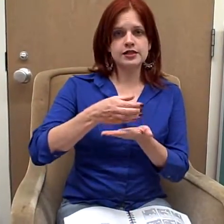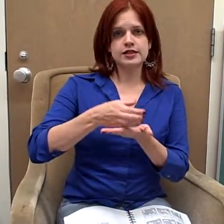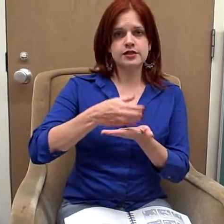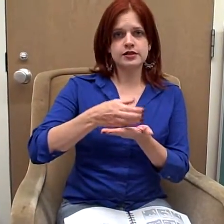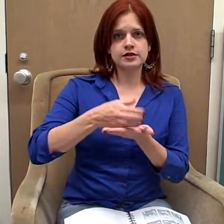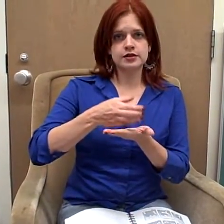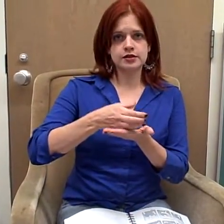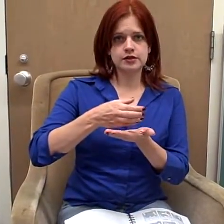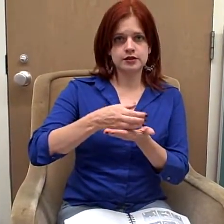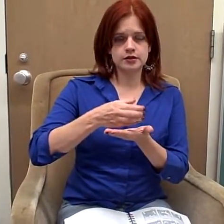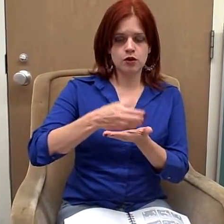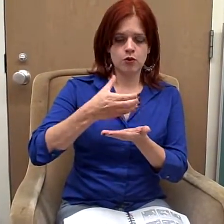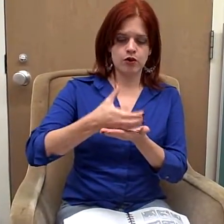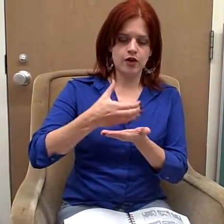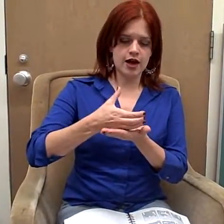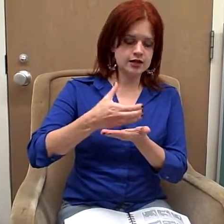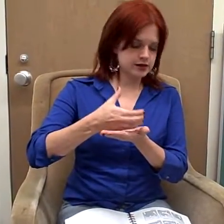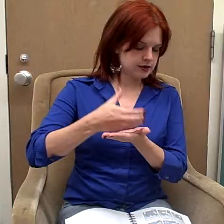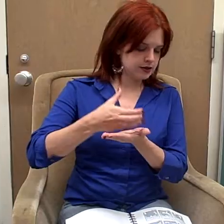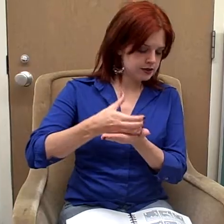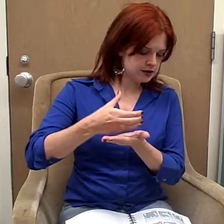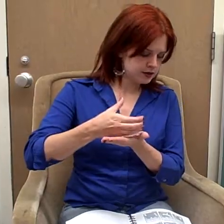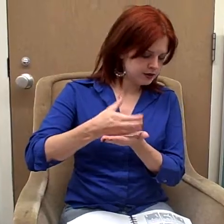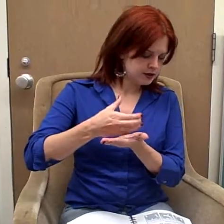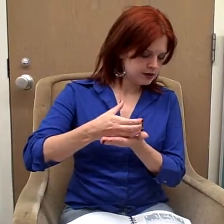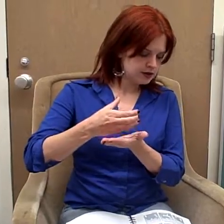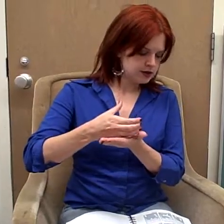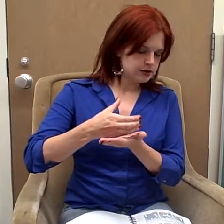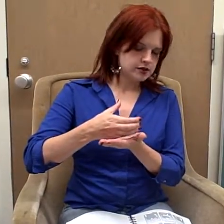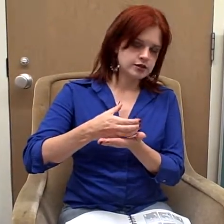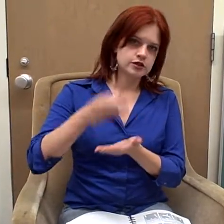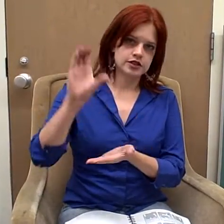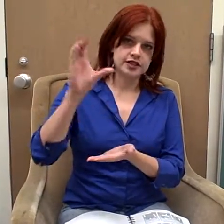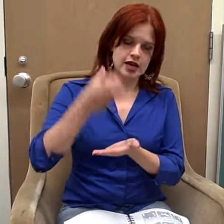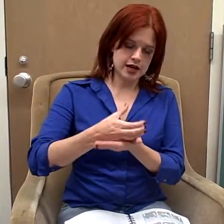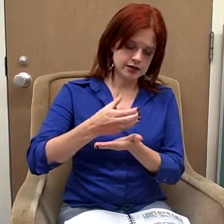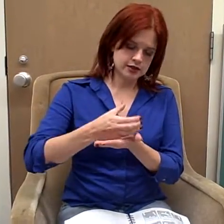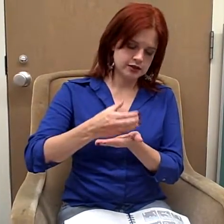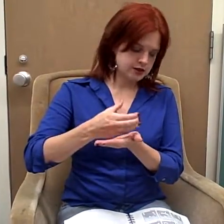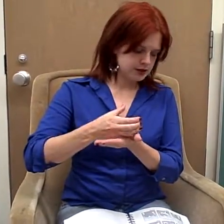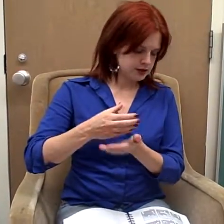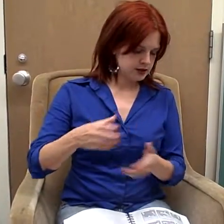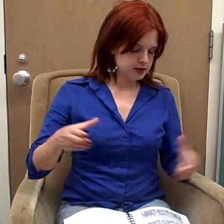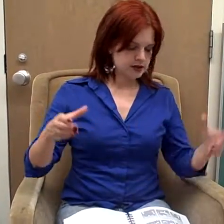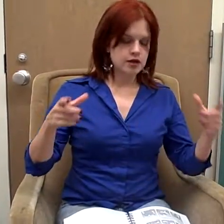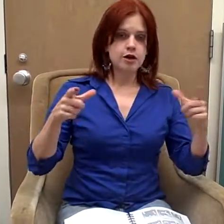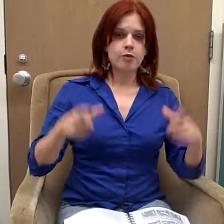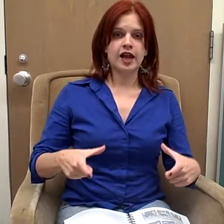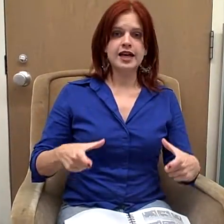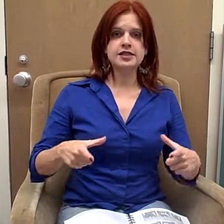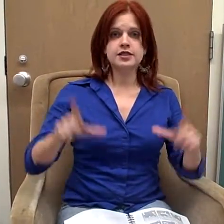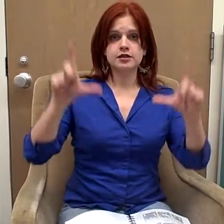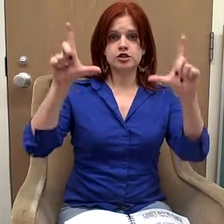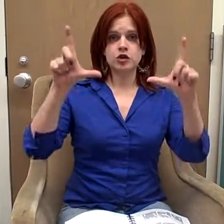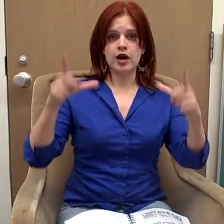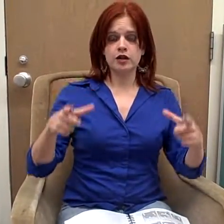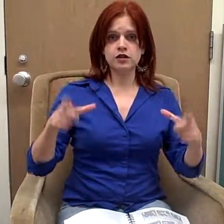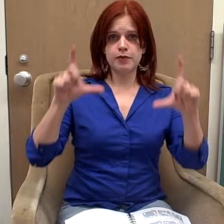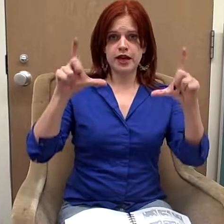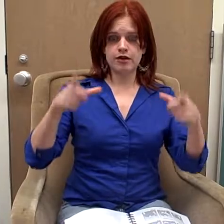Glass, or glass, it's a C hand. Plate, it's 2 L's, bent